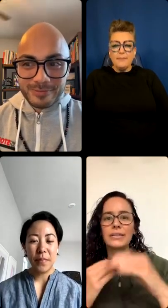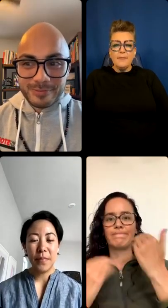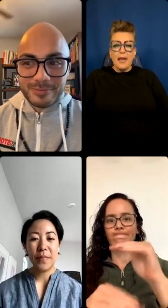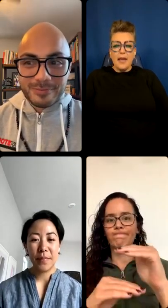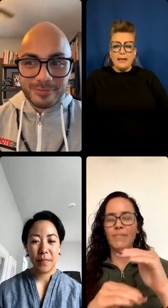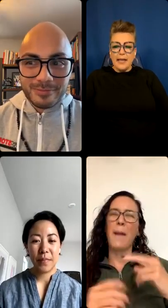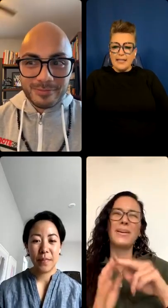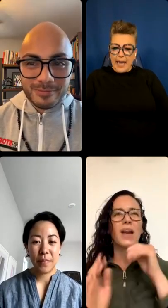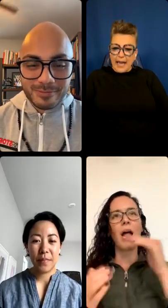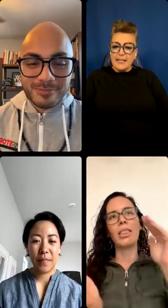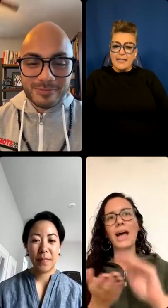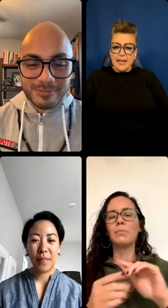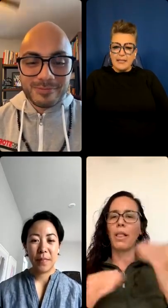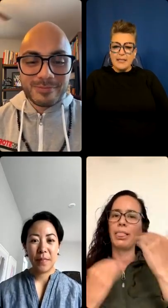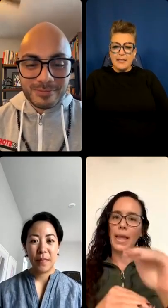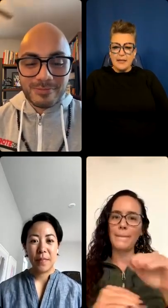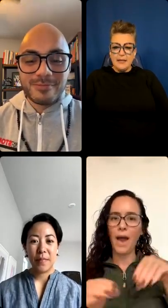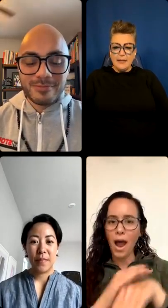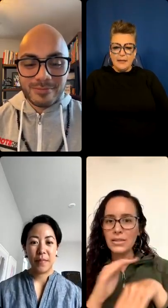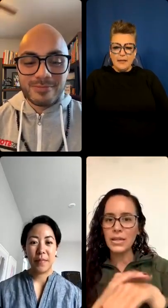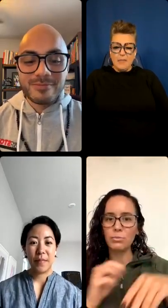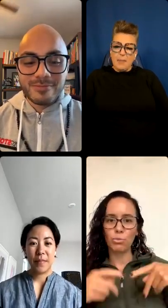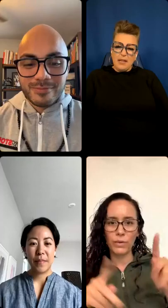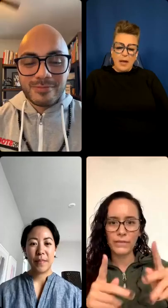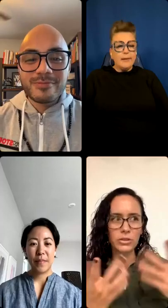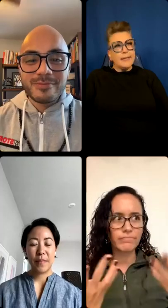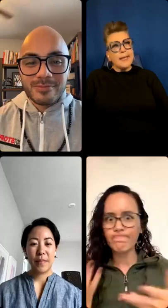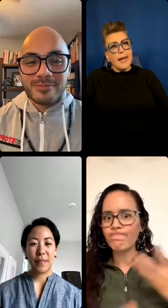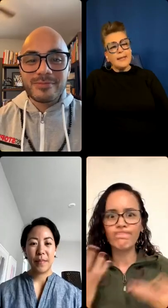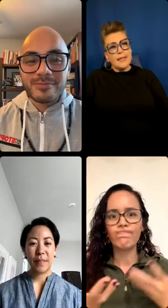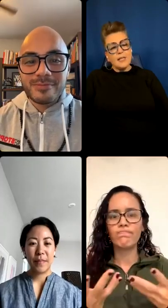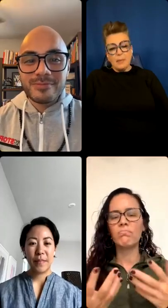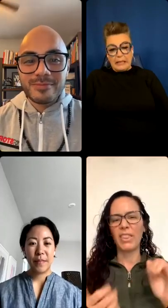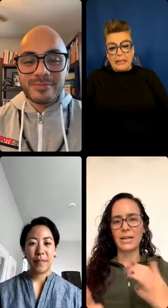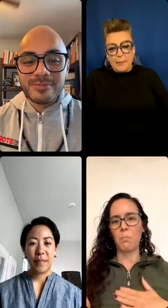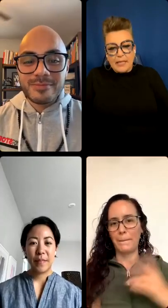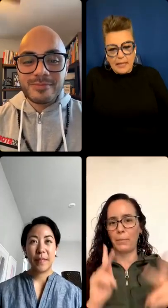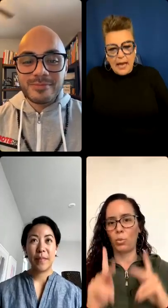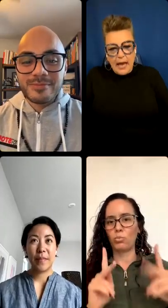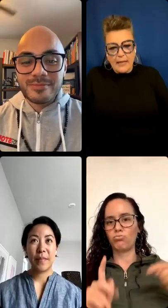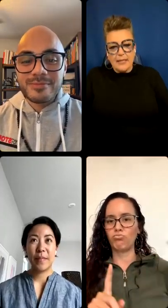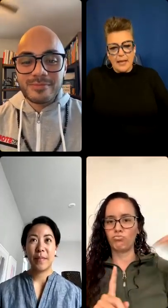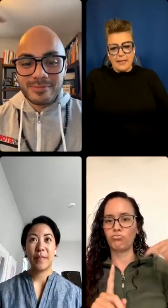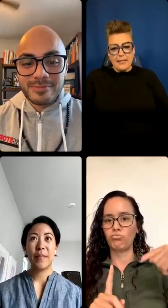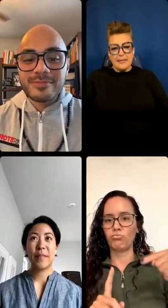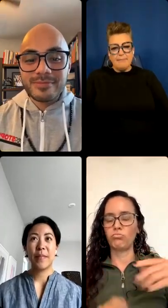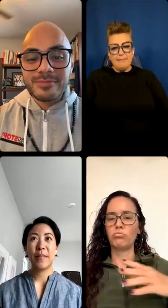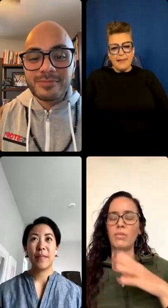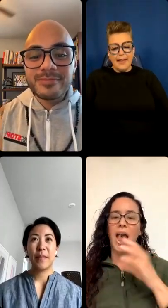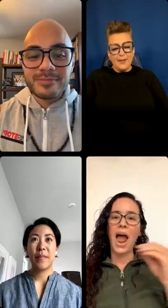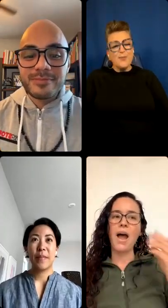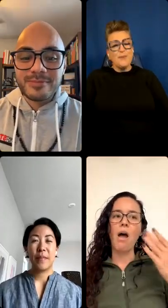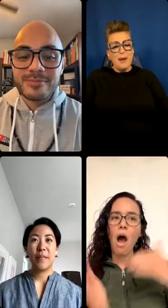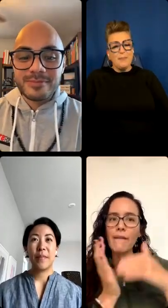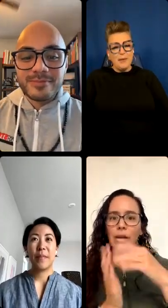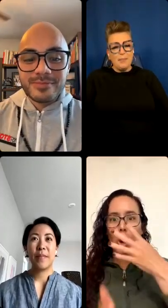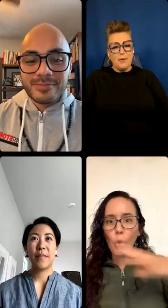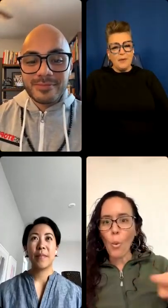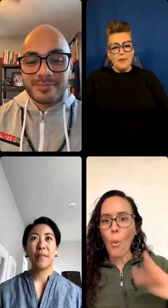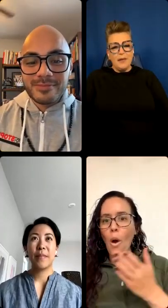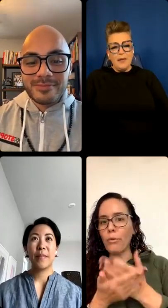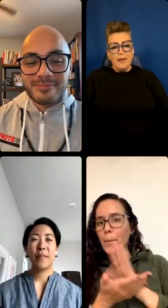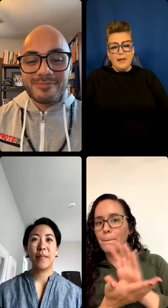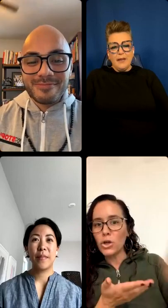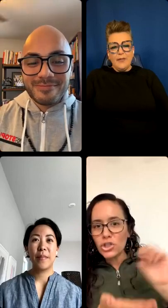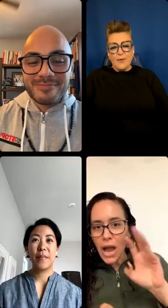privilege and less access, maybe not less access, but limited access. And those are my